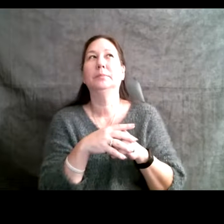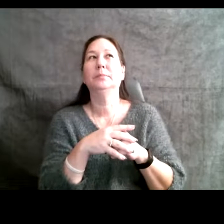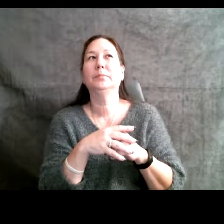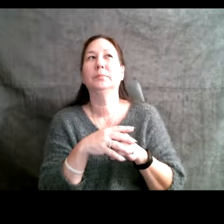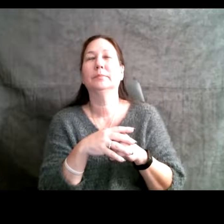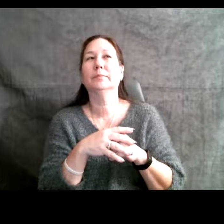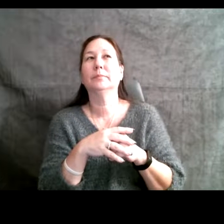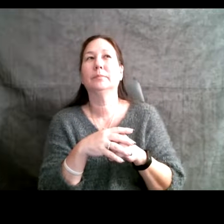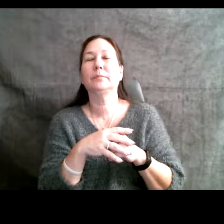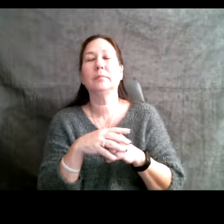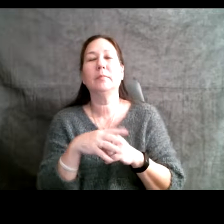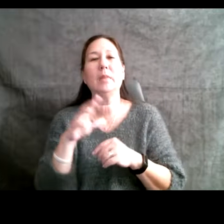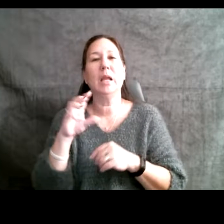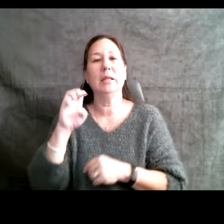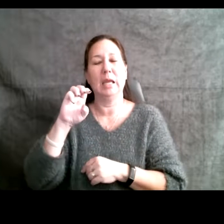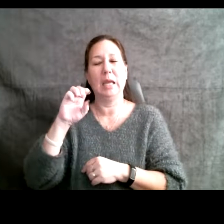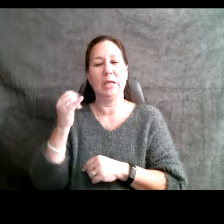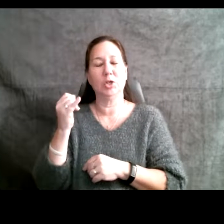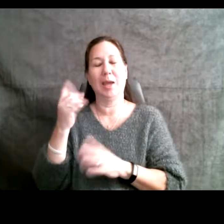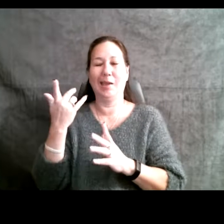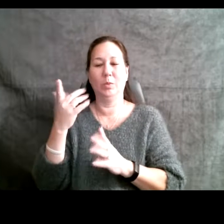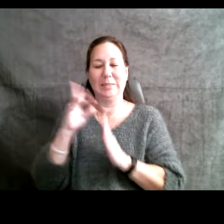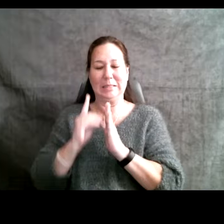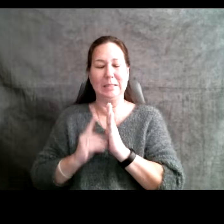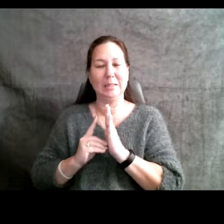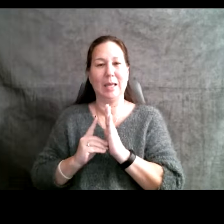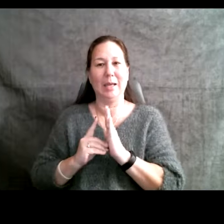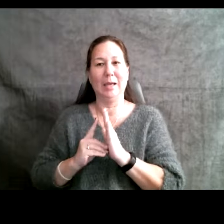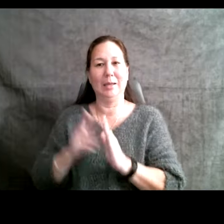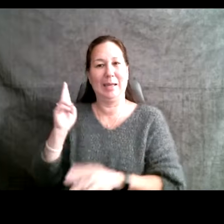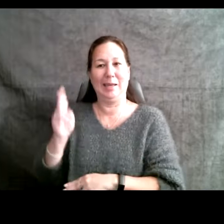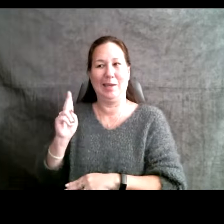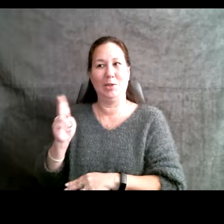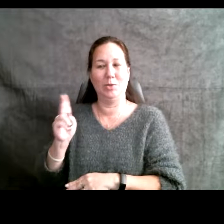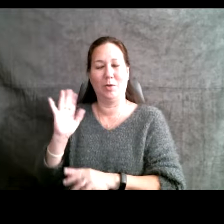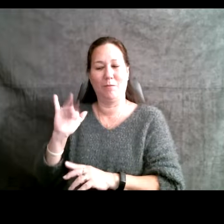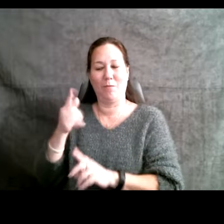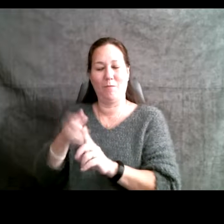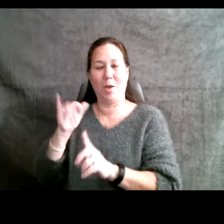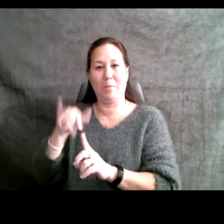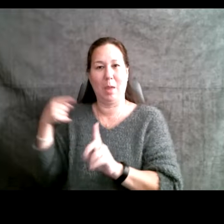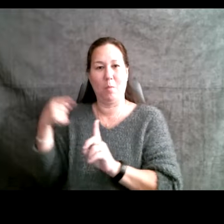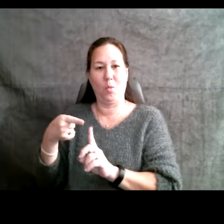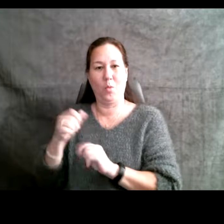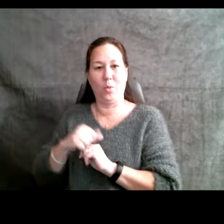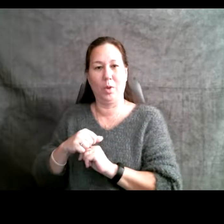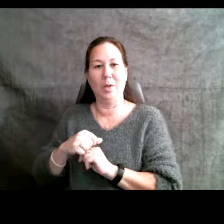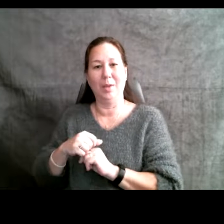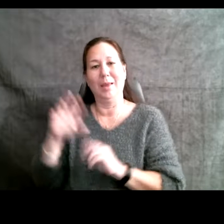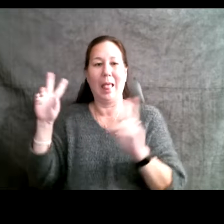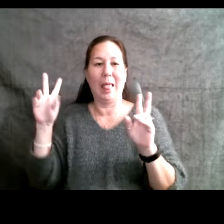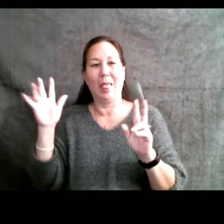from the history at that point about what we thought of as the issue, which was junk being placed in